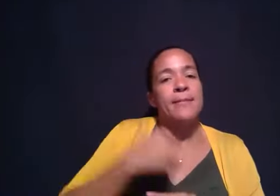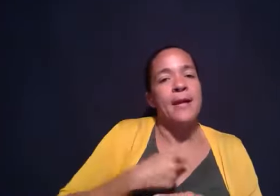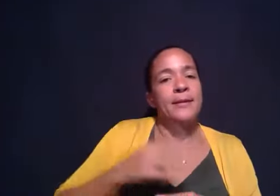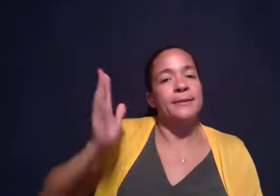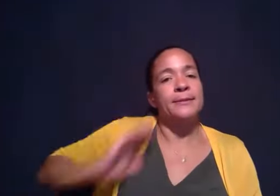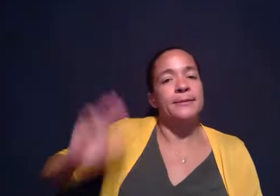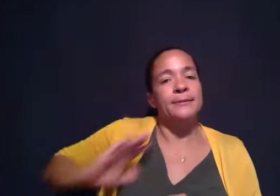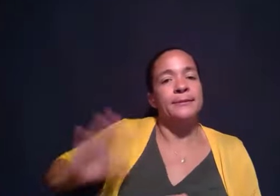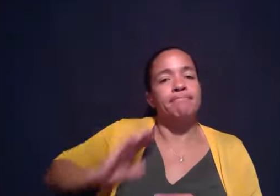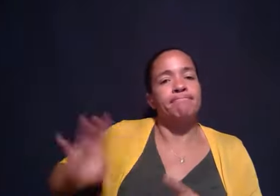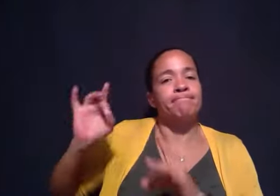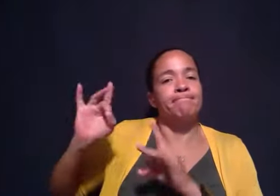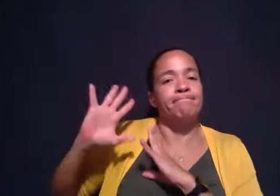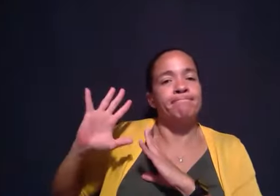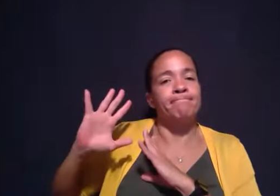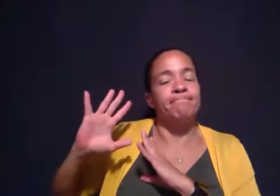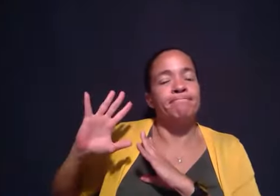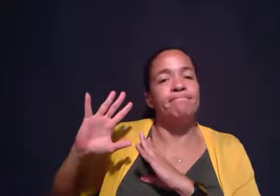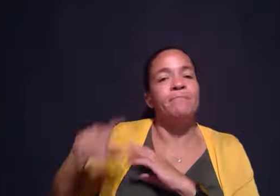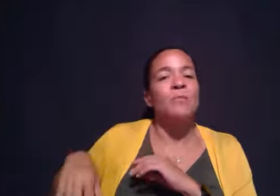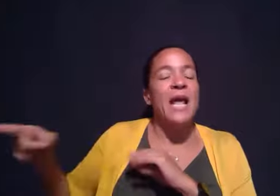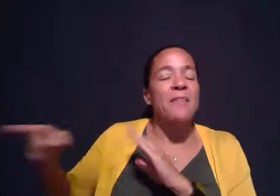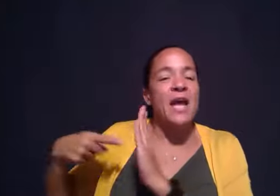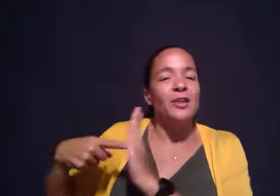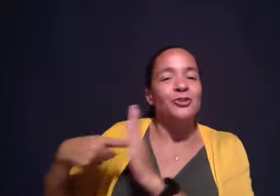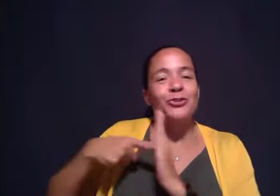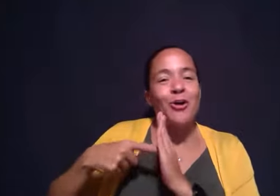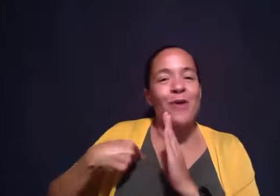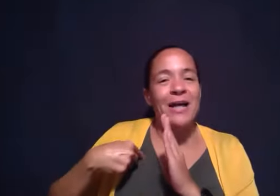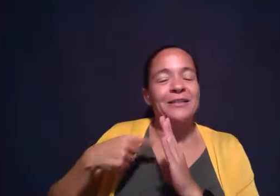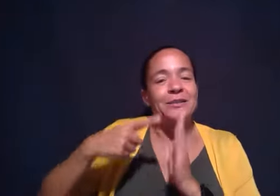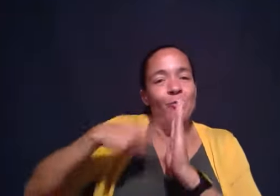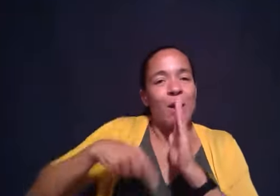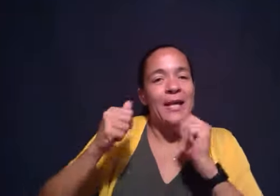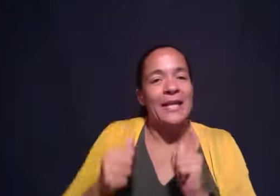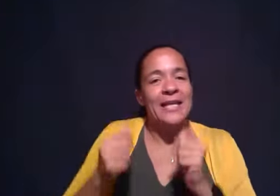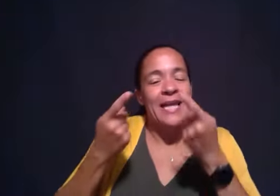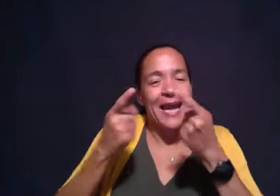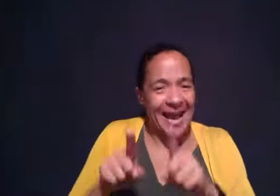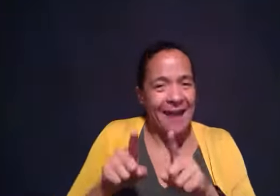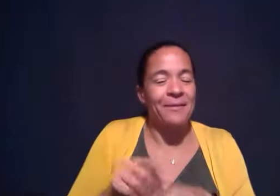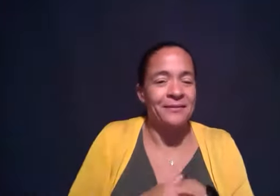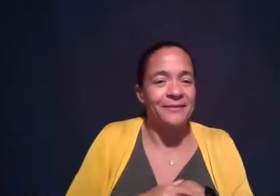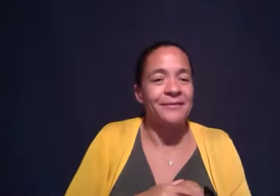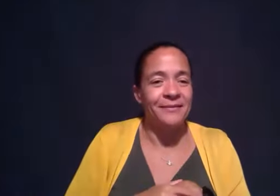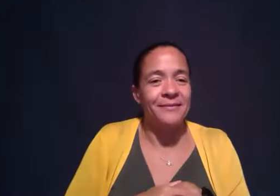show us what can happen if you can go from that to